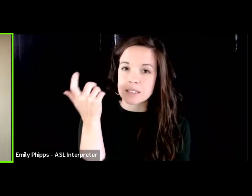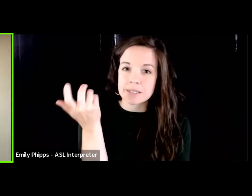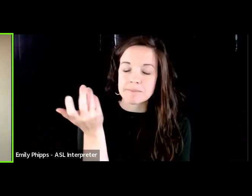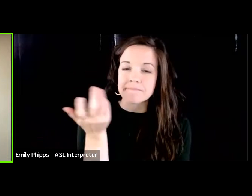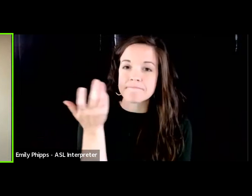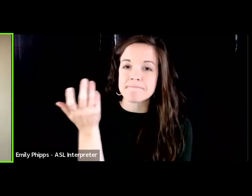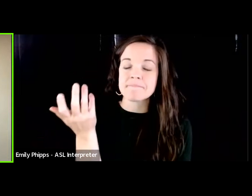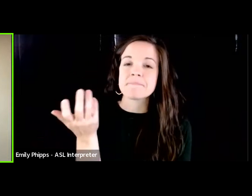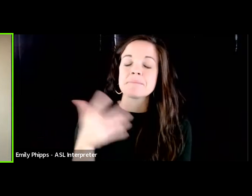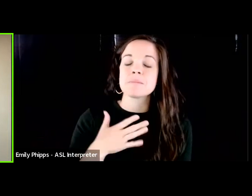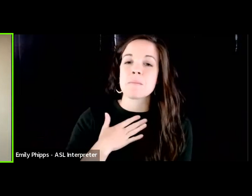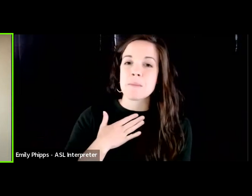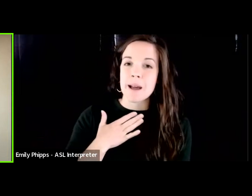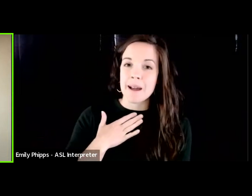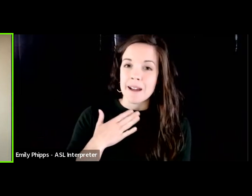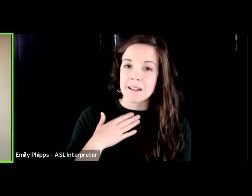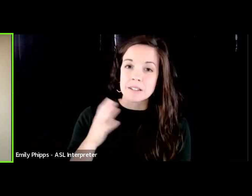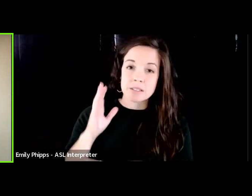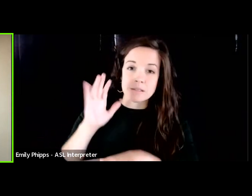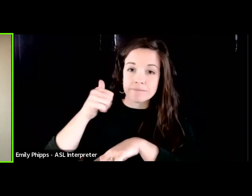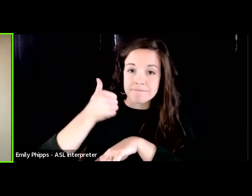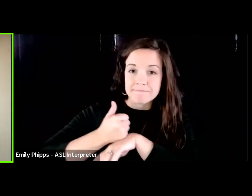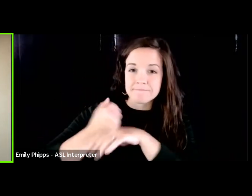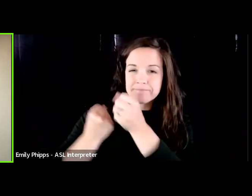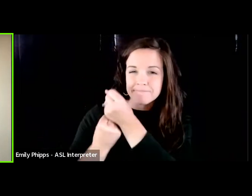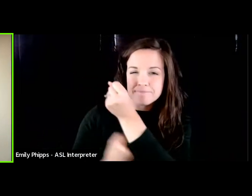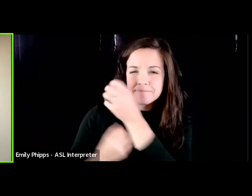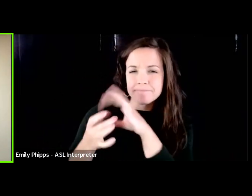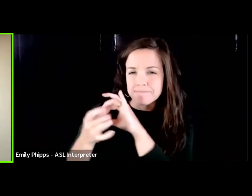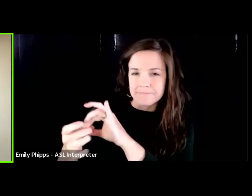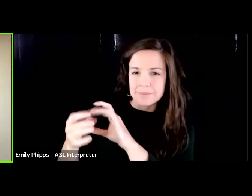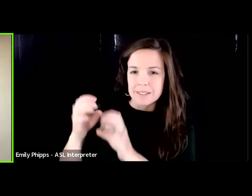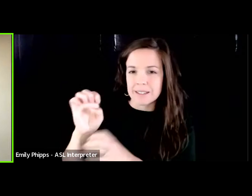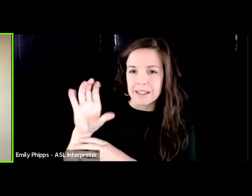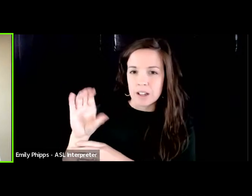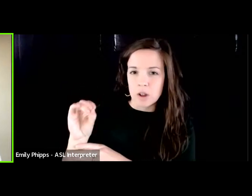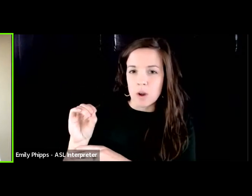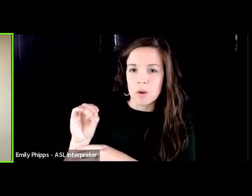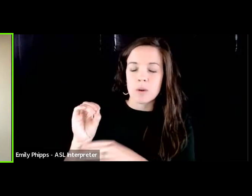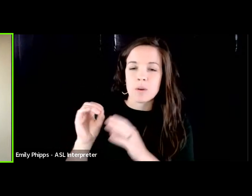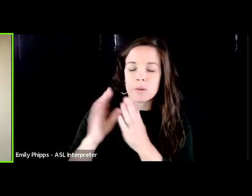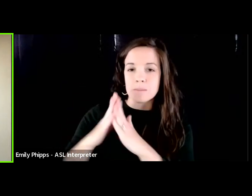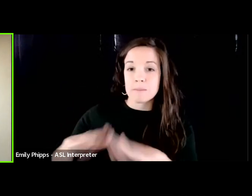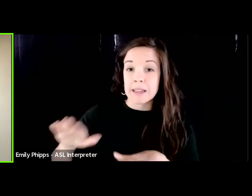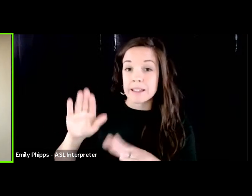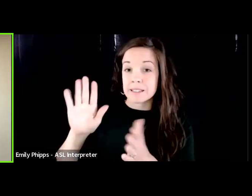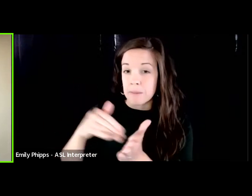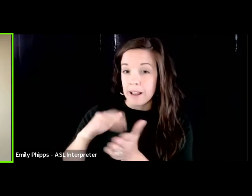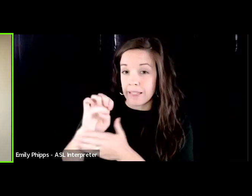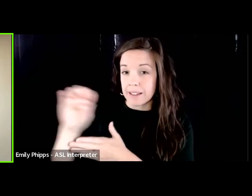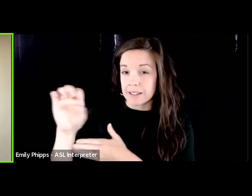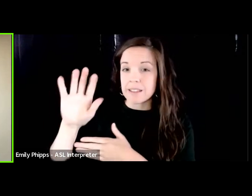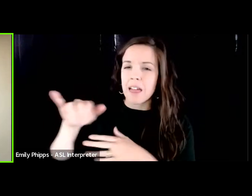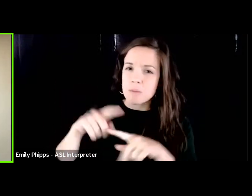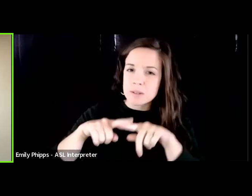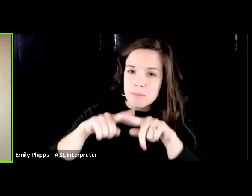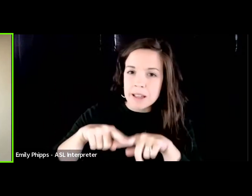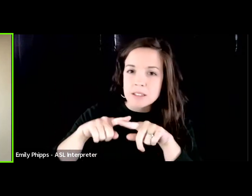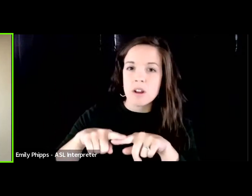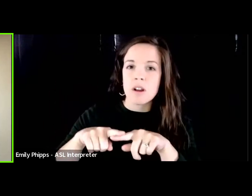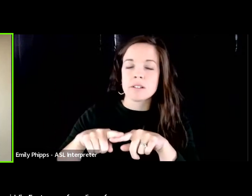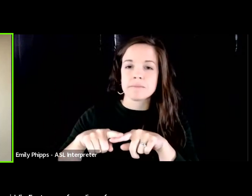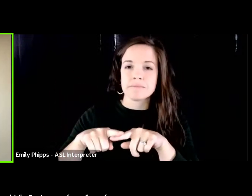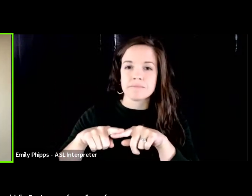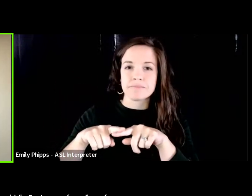because my founding of EcoPeace Middle East, or co-founding of EcoPeace Middle East, was based on